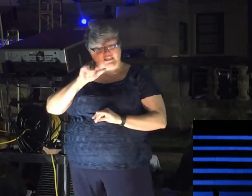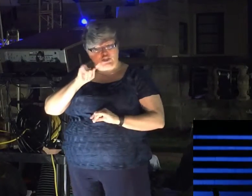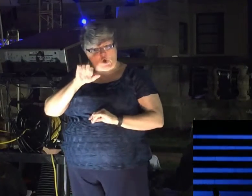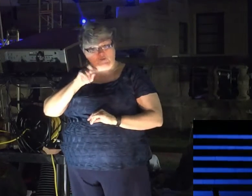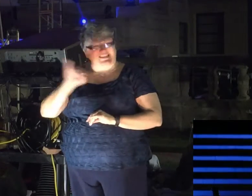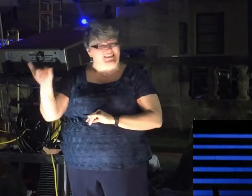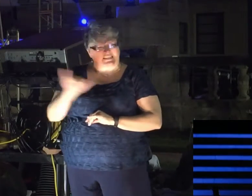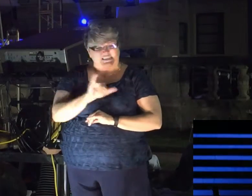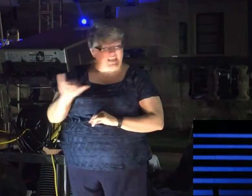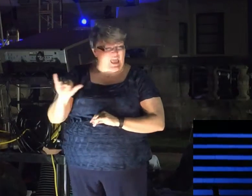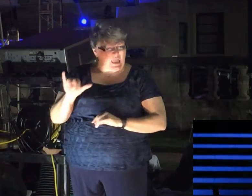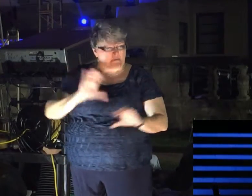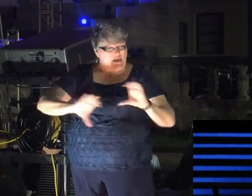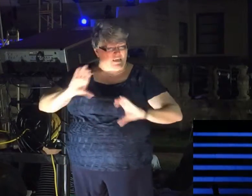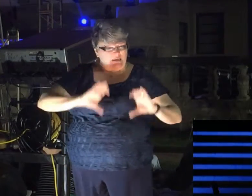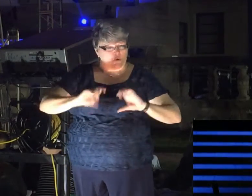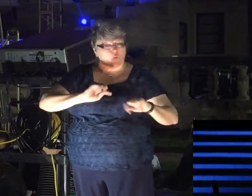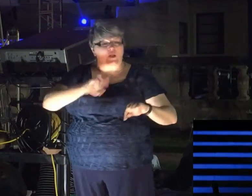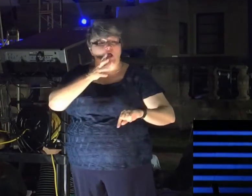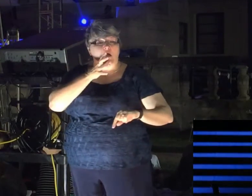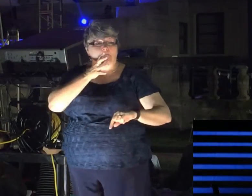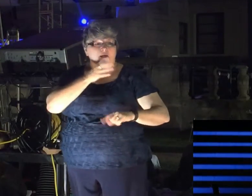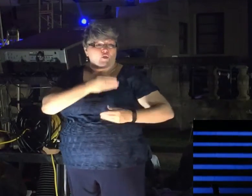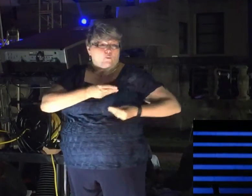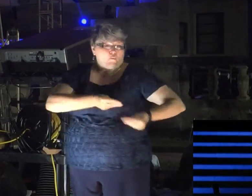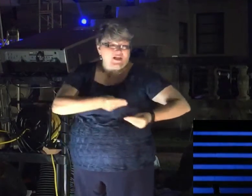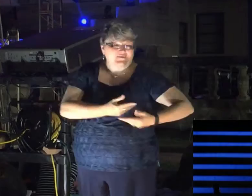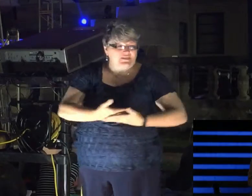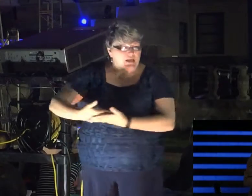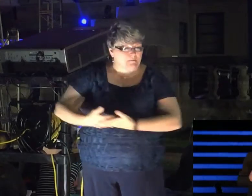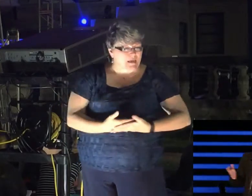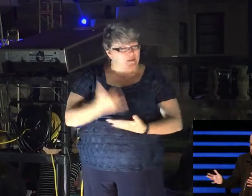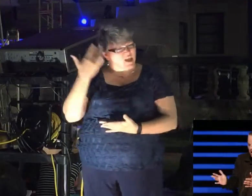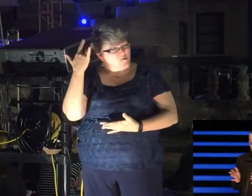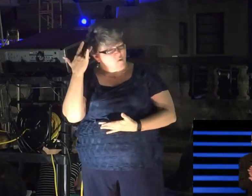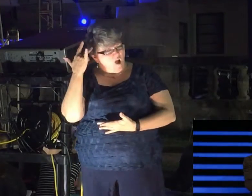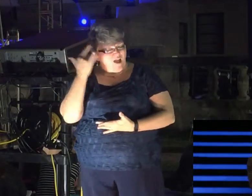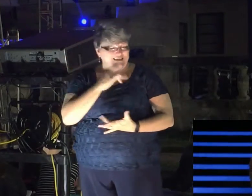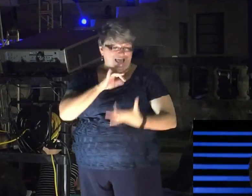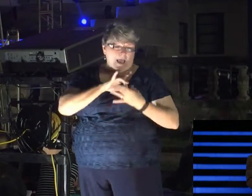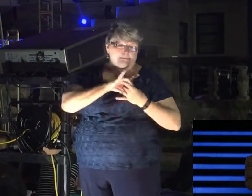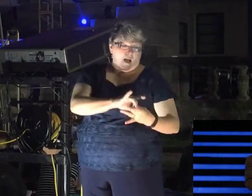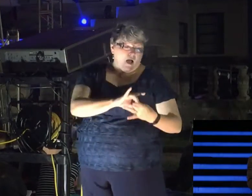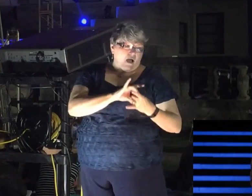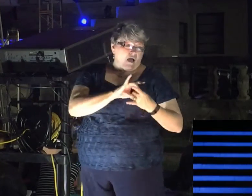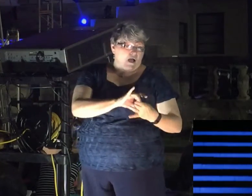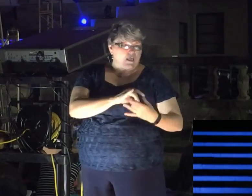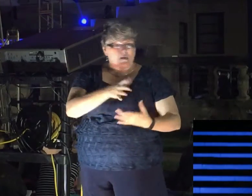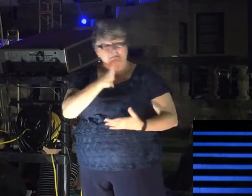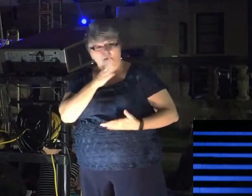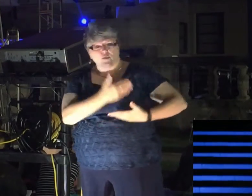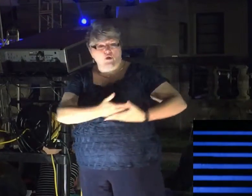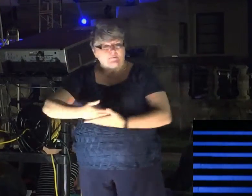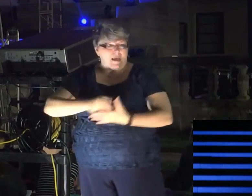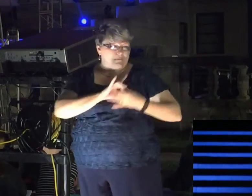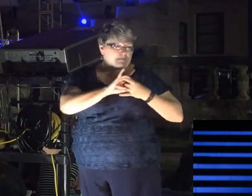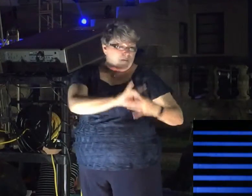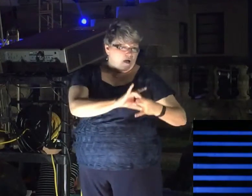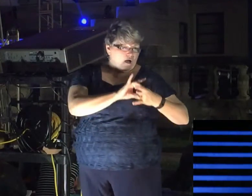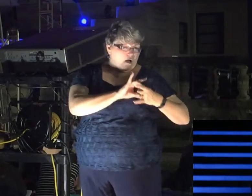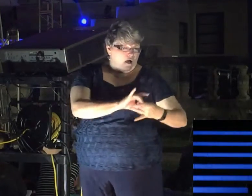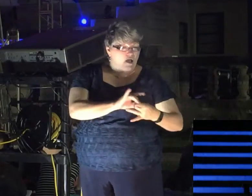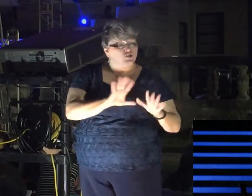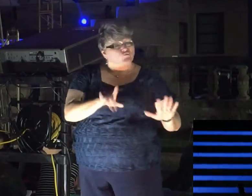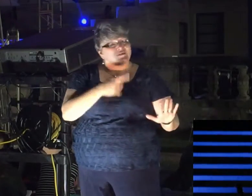said, oxytocin is the same chemical released when a mother breastfeeds her baby. Why? Because that act creates bonding between mother